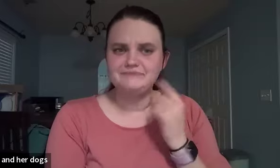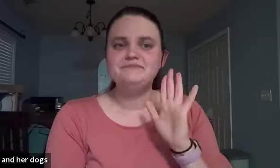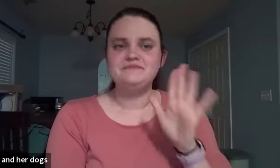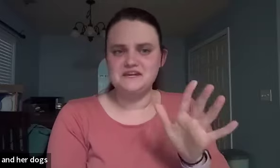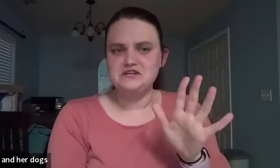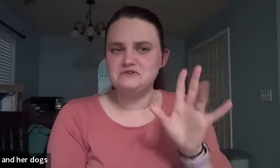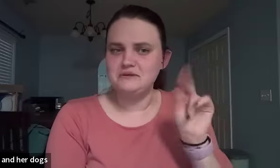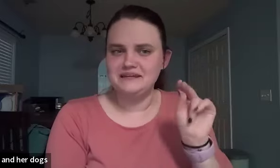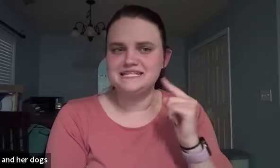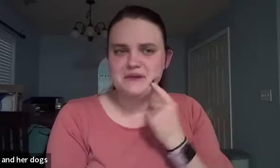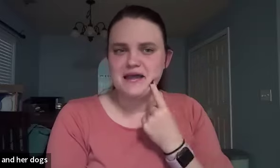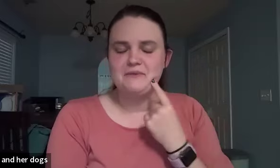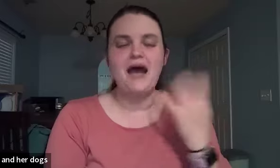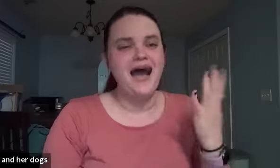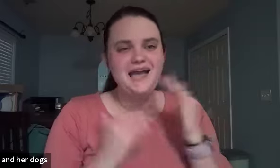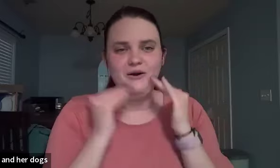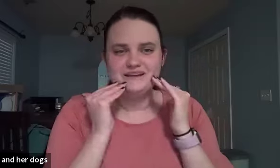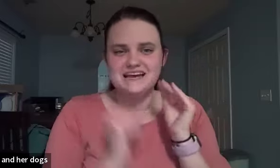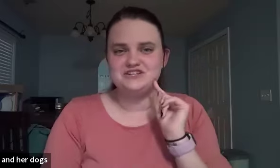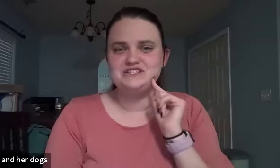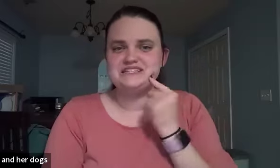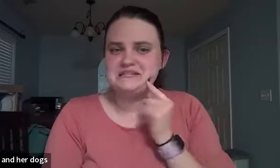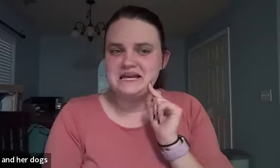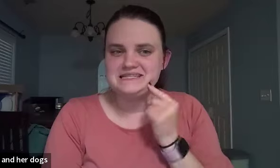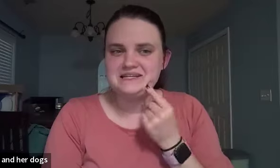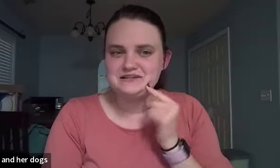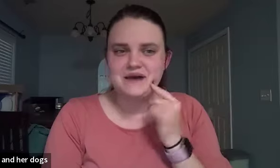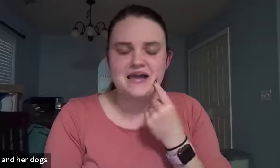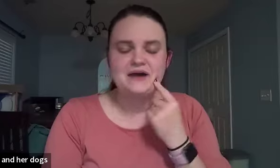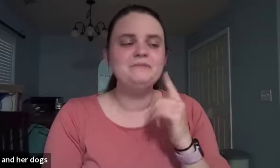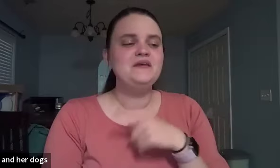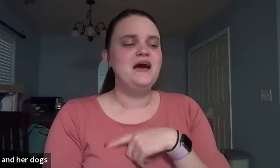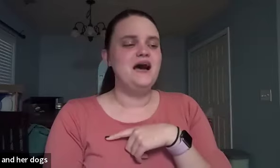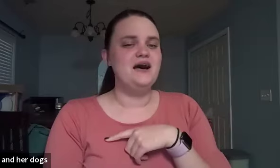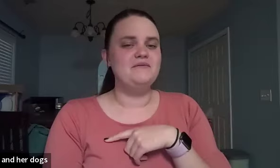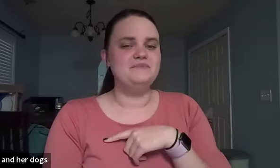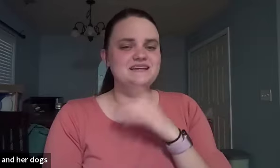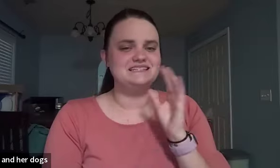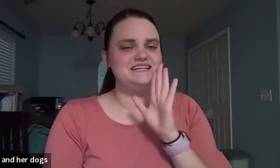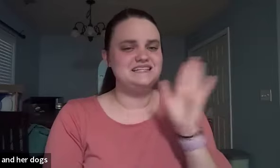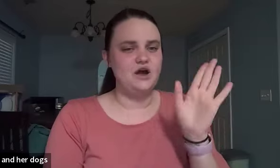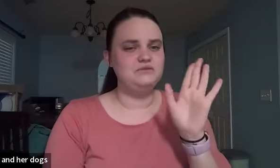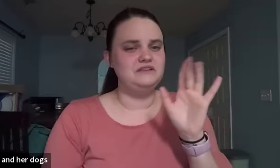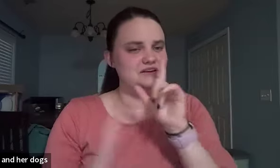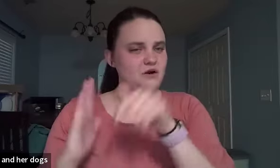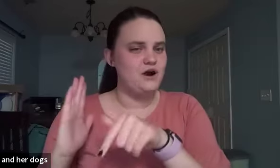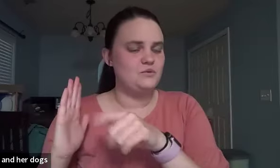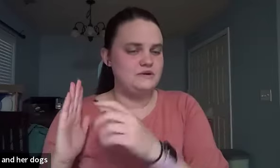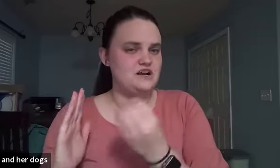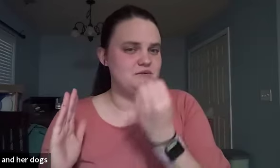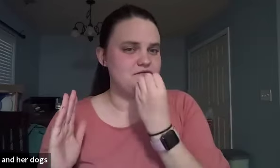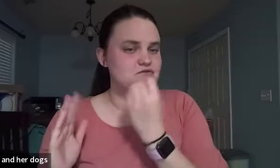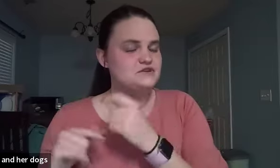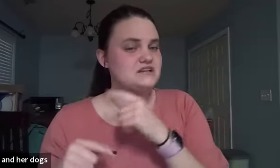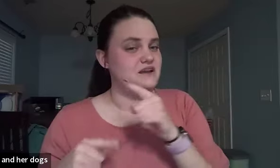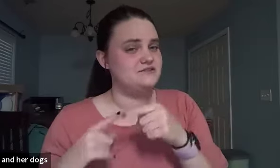candy, then you don't need the smile, but I always have just the slightest little smile, because it does help later on when we talk about food. There's another